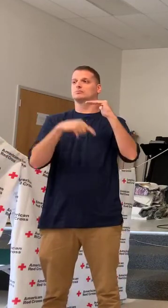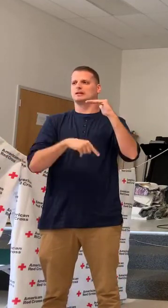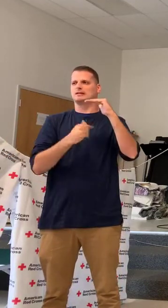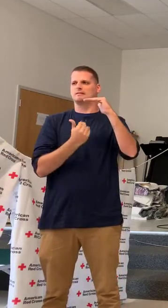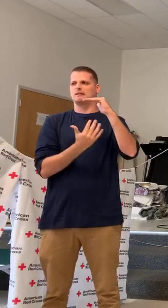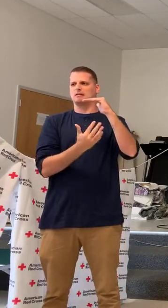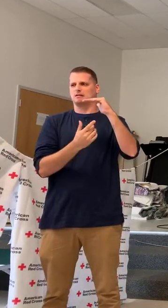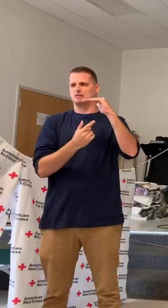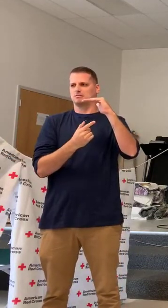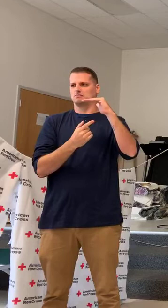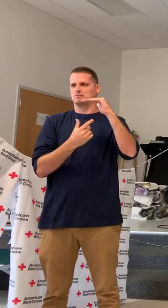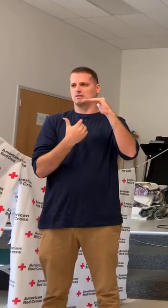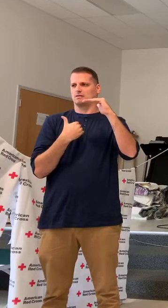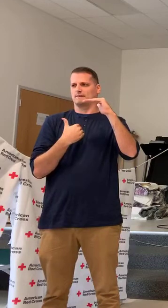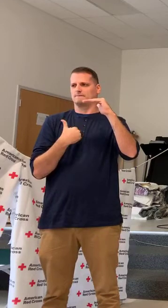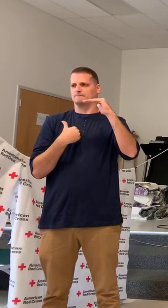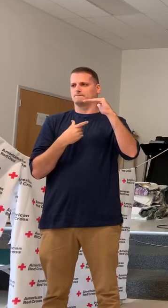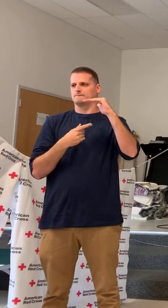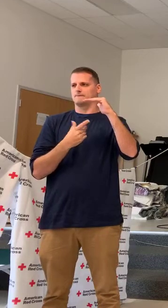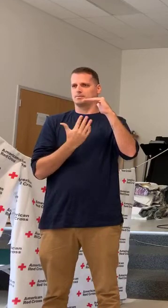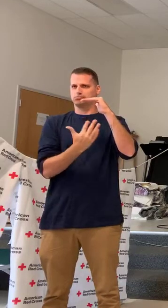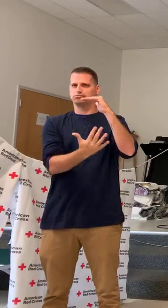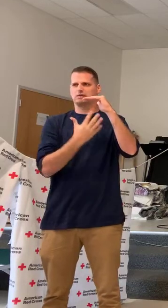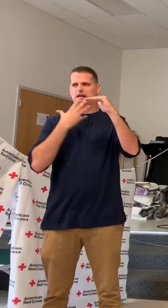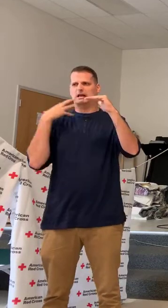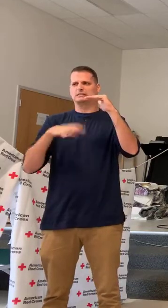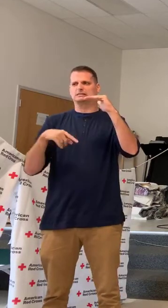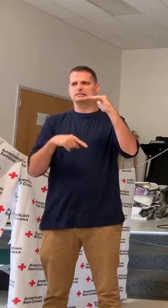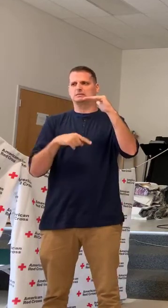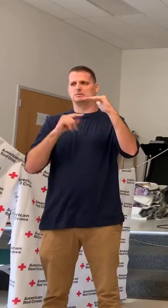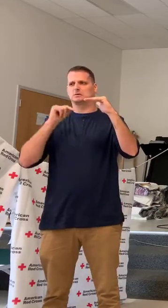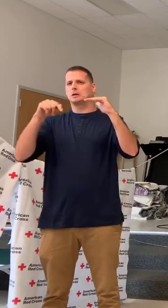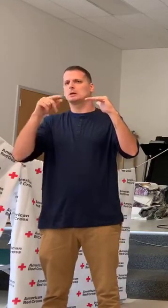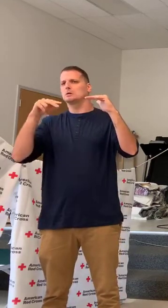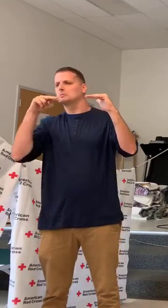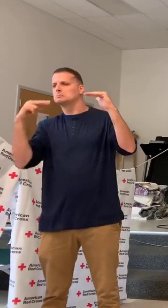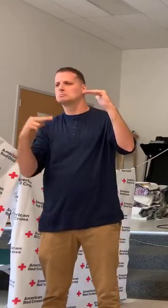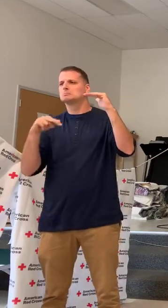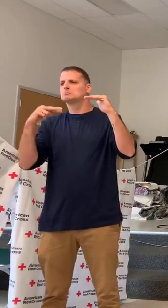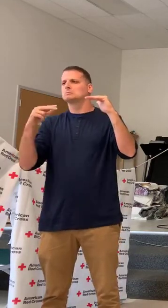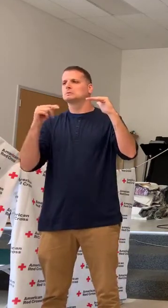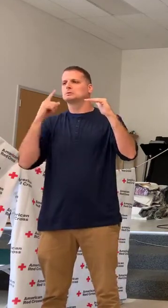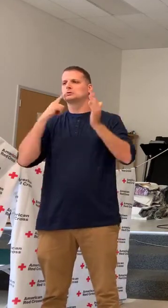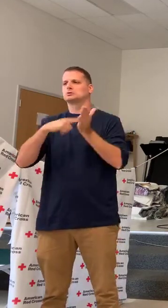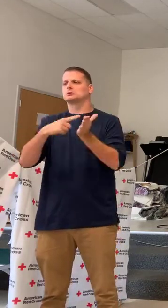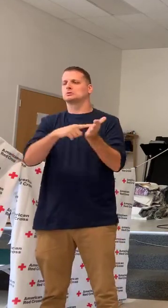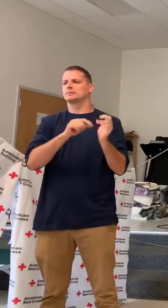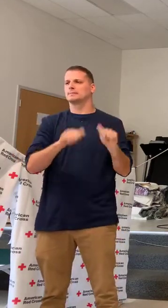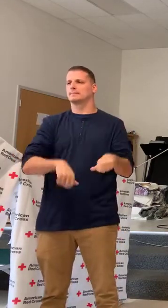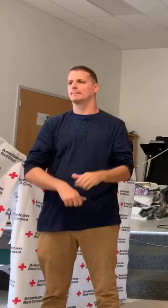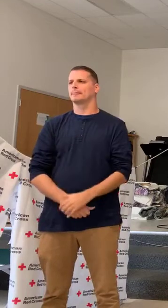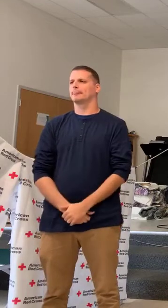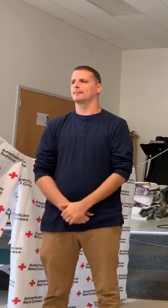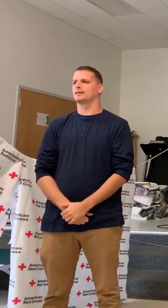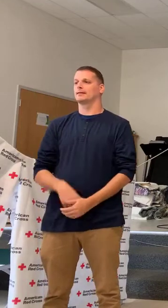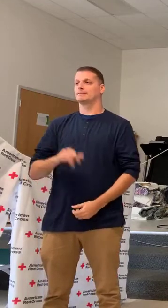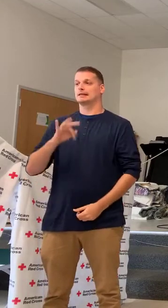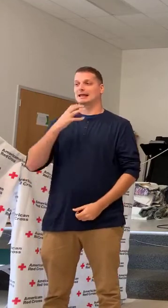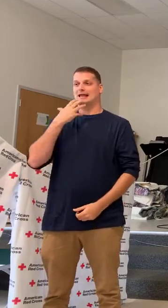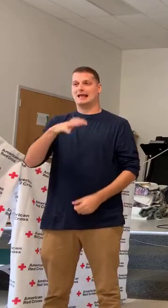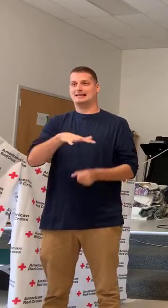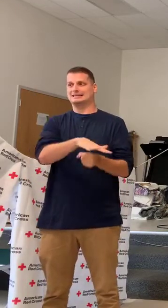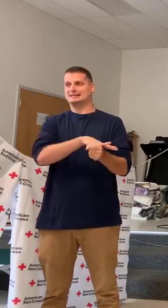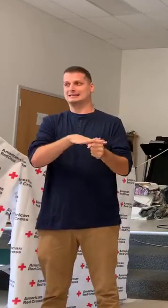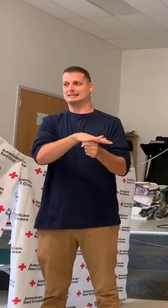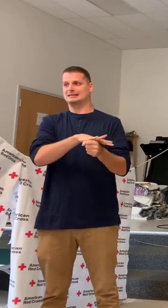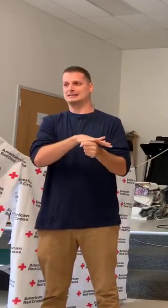a organic mat up here compared to the states. You know, we can't see into the dirt, but we can see a little bit into the tundra